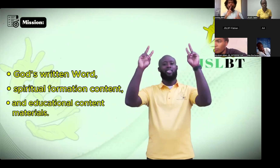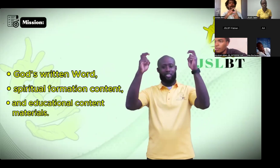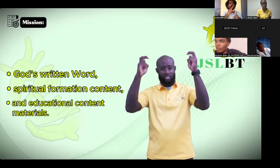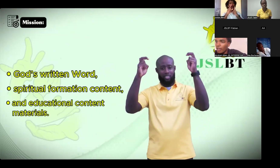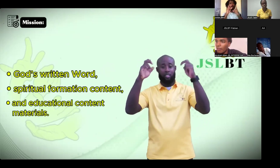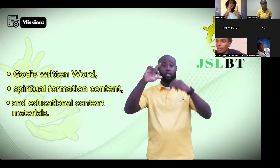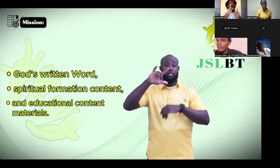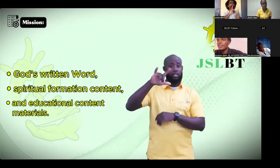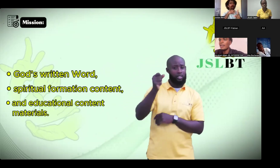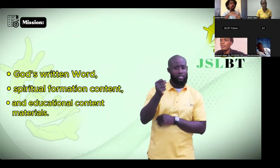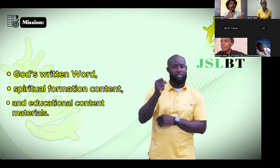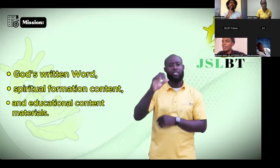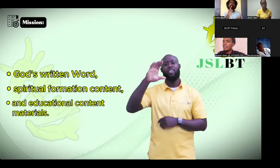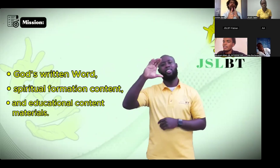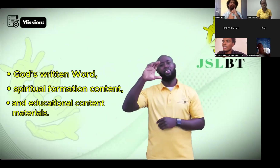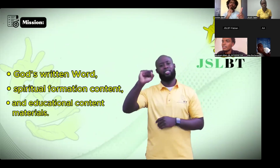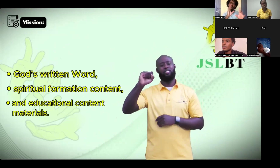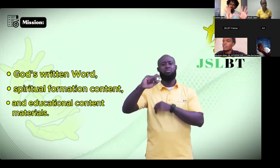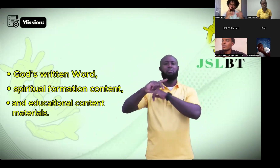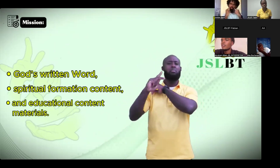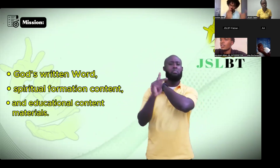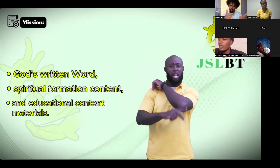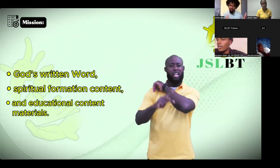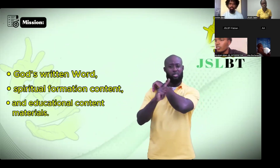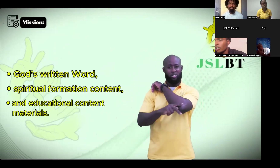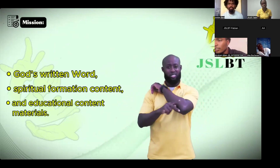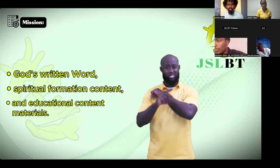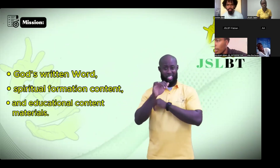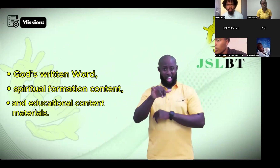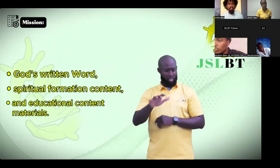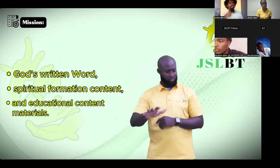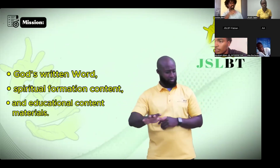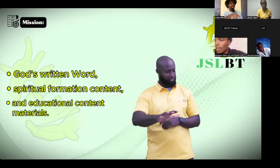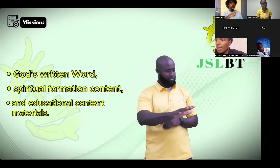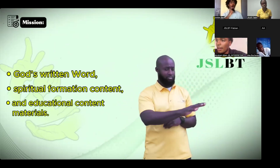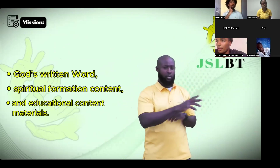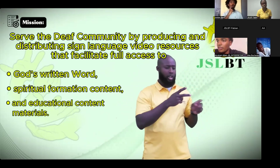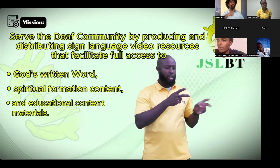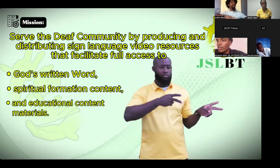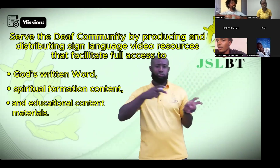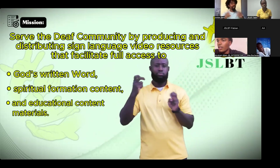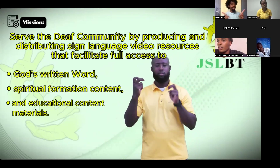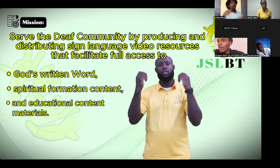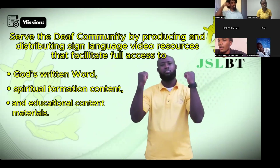with vocabularies and meanings and titles in JSL, country sign, and patois.